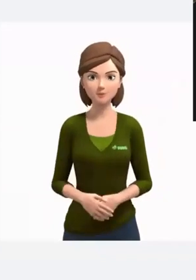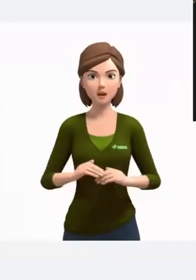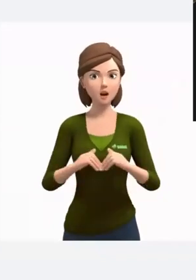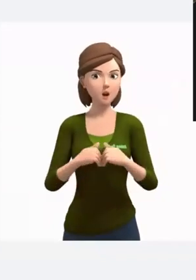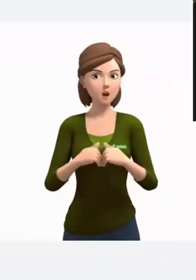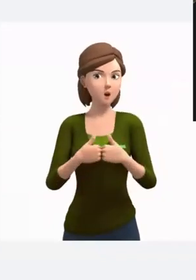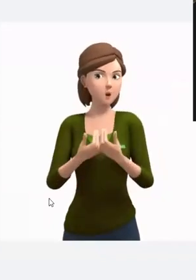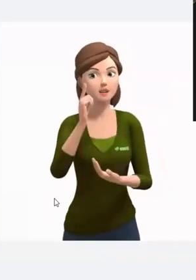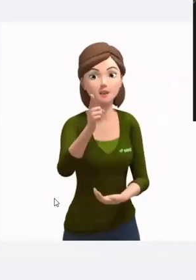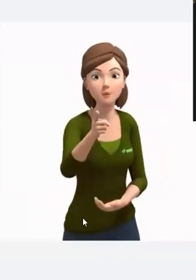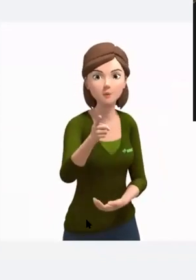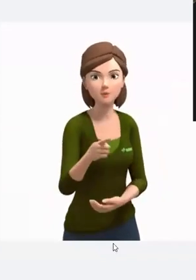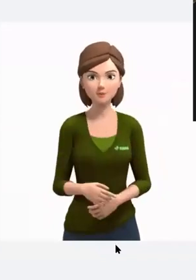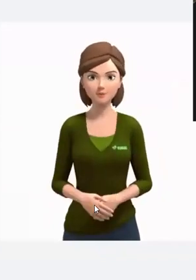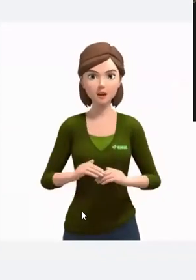language kind of way,